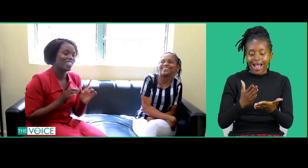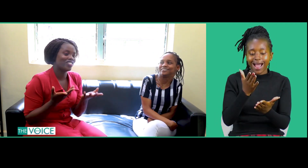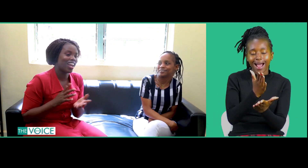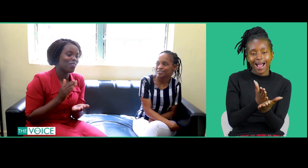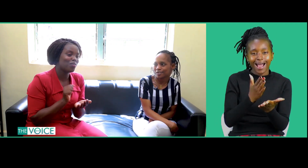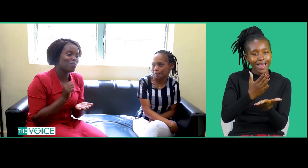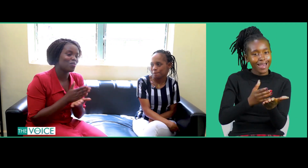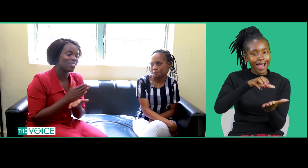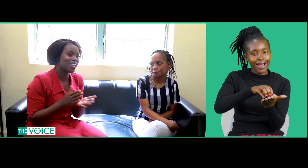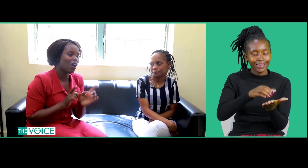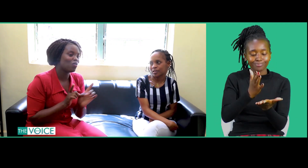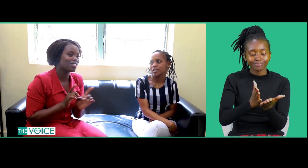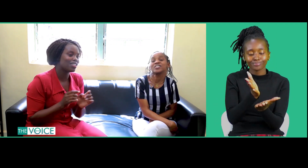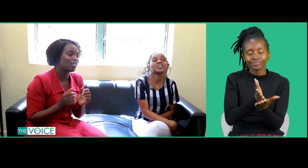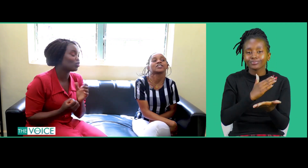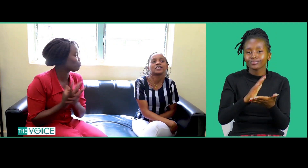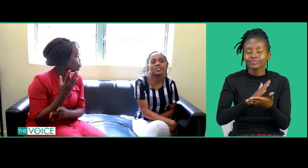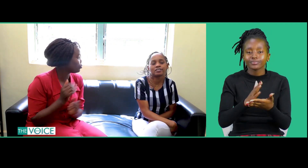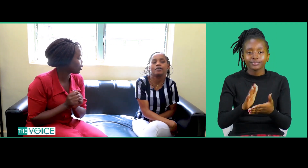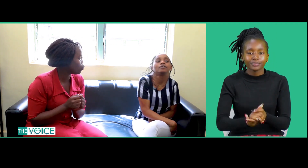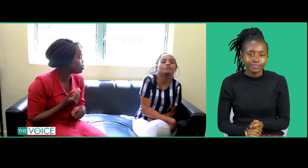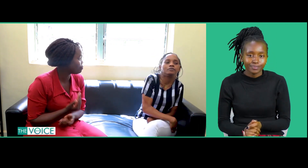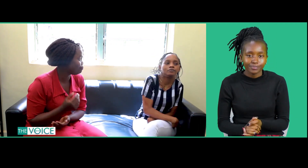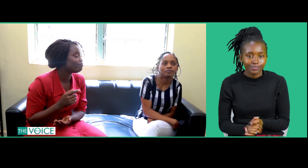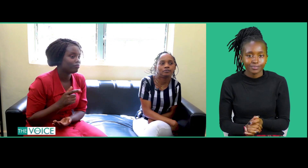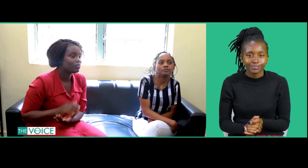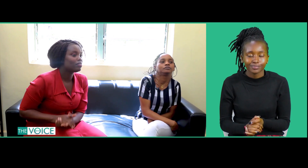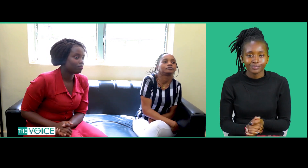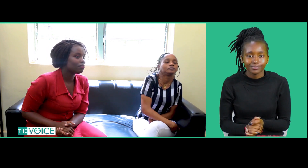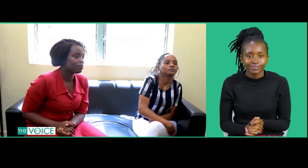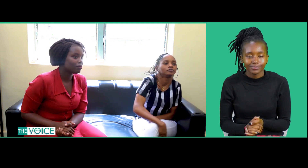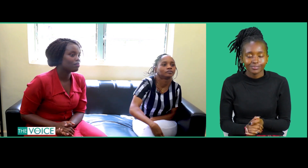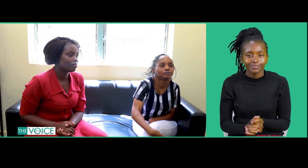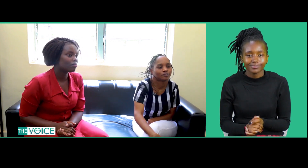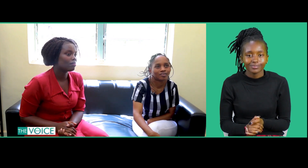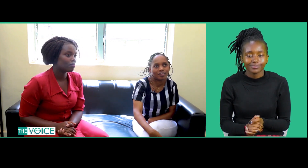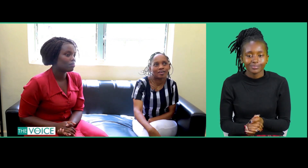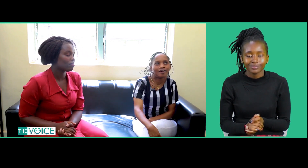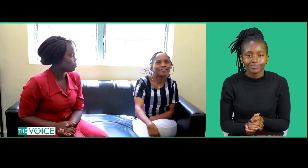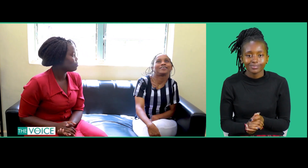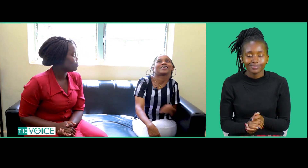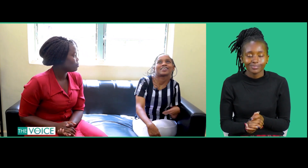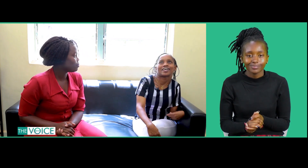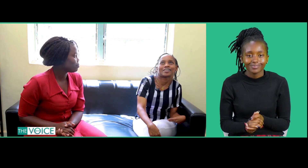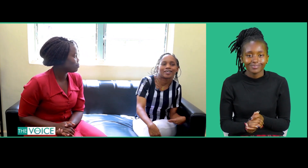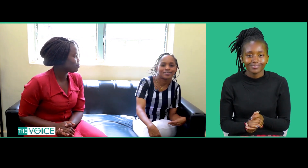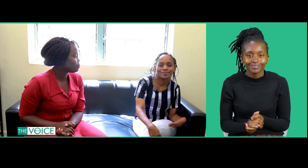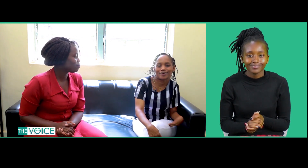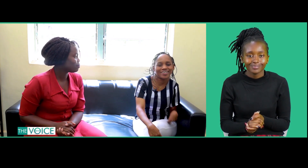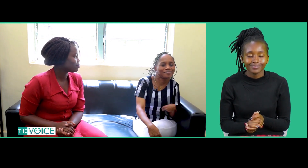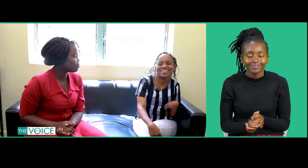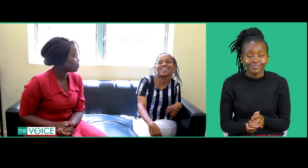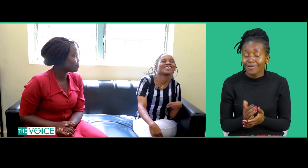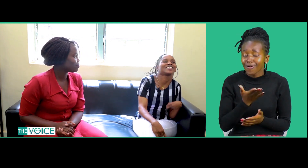how was this, honey? Put it in there. How was the journey? How was the journey? How was the journey? Tell us more about the journey. Okay, as